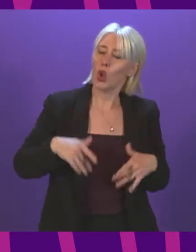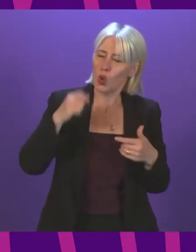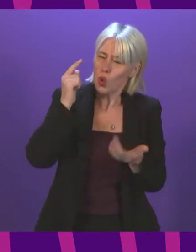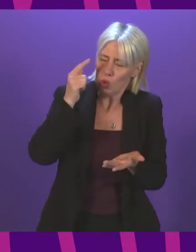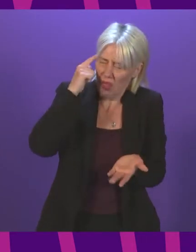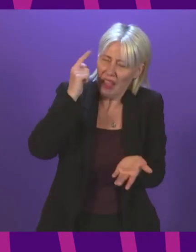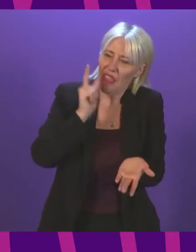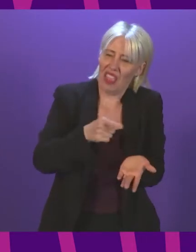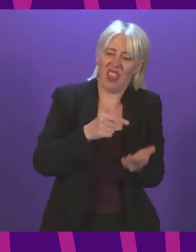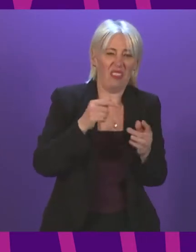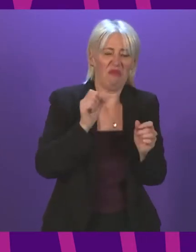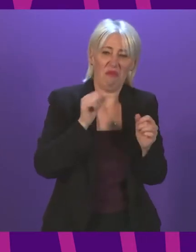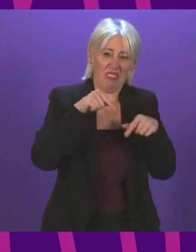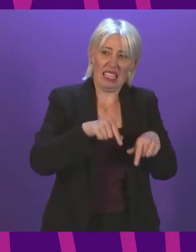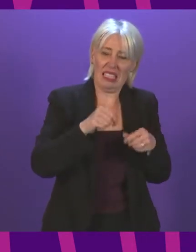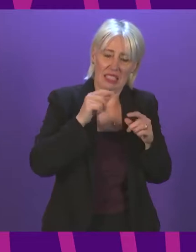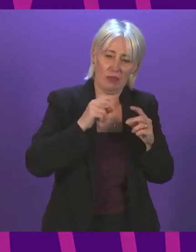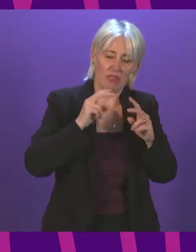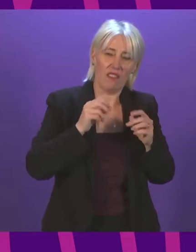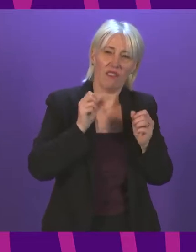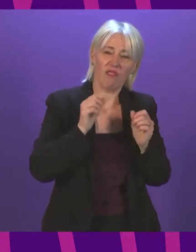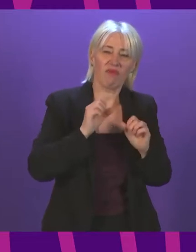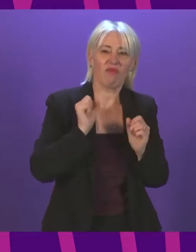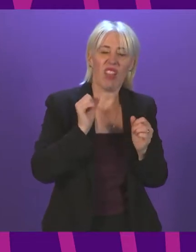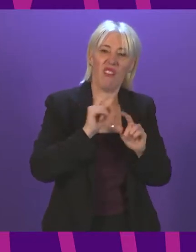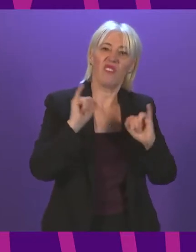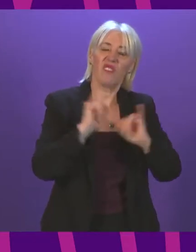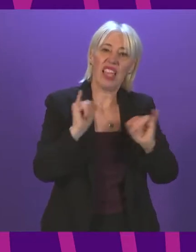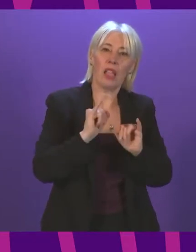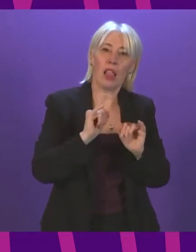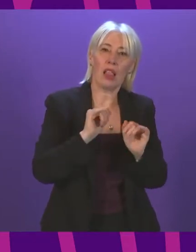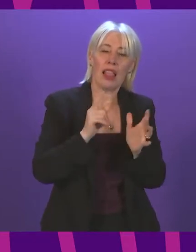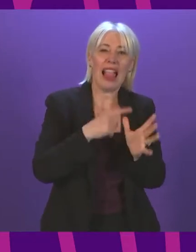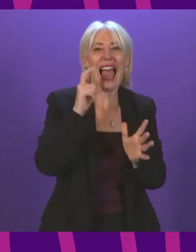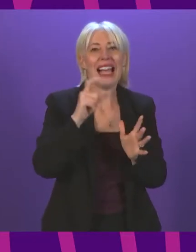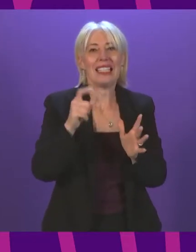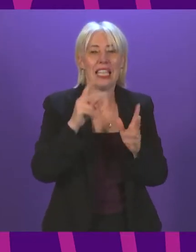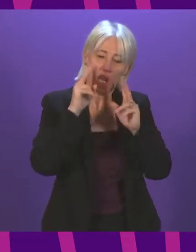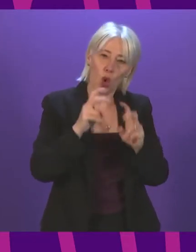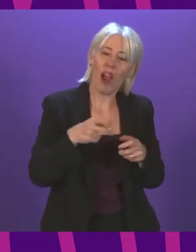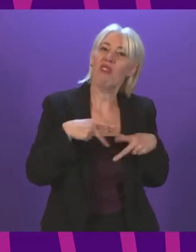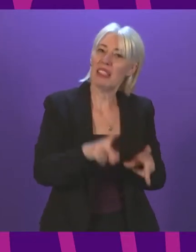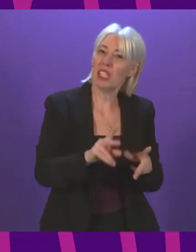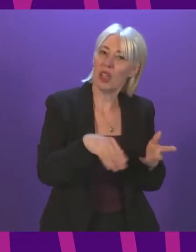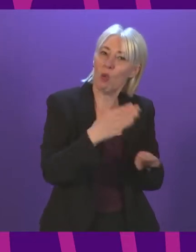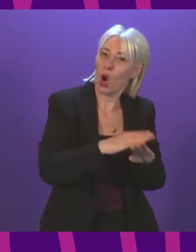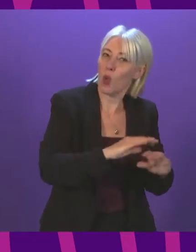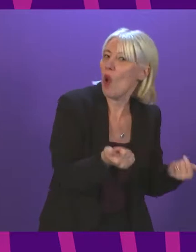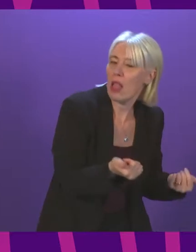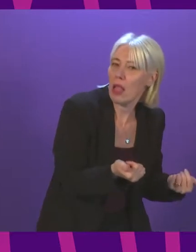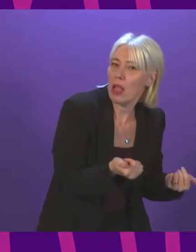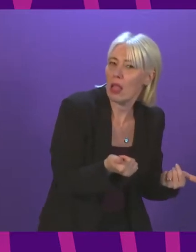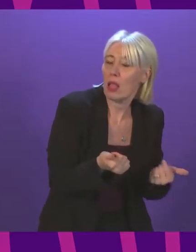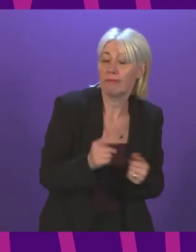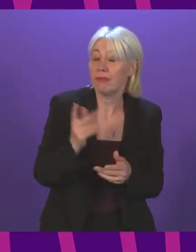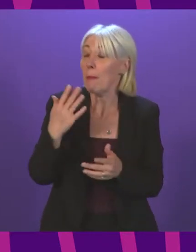Secretary. As the member knows, the fatal accident inquiry system that we now have was debated and agreed upon in 2016. It has also been subsequently